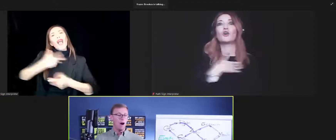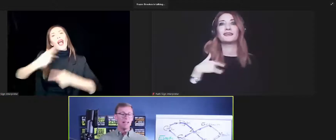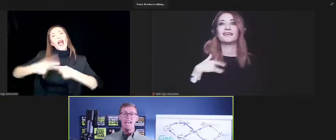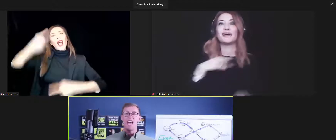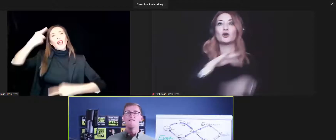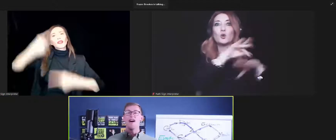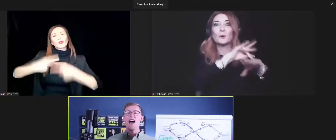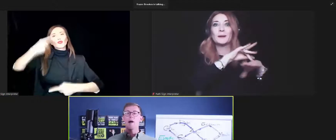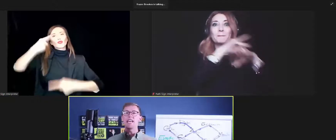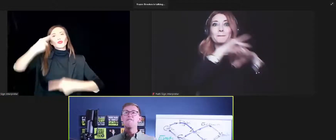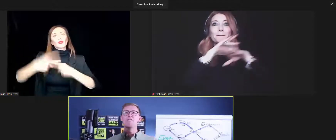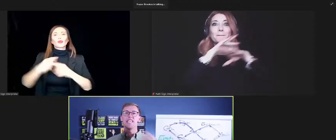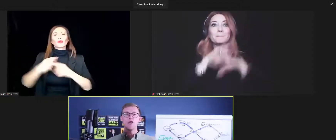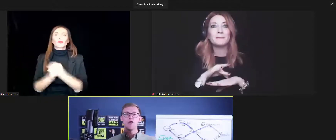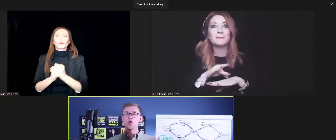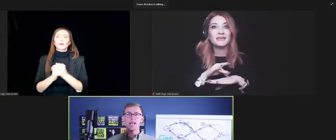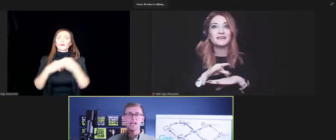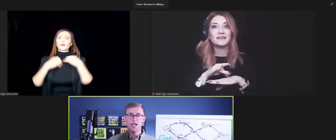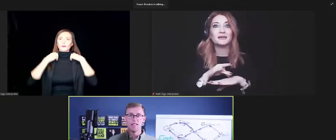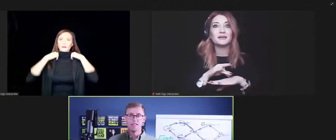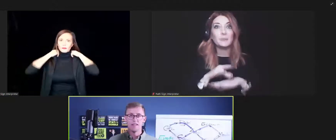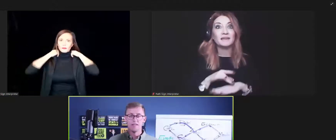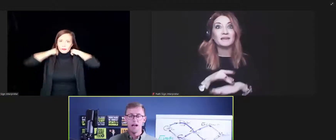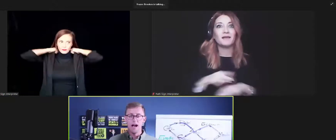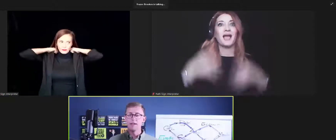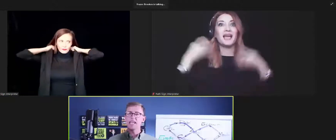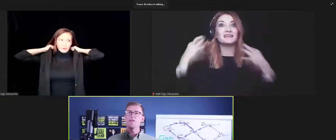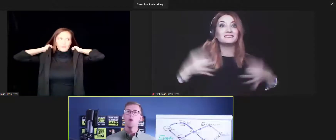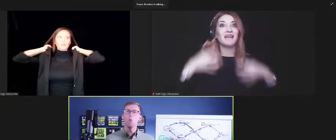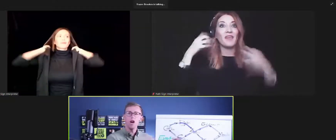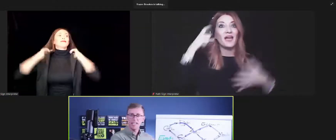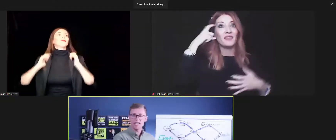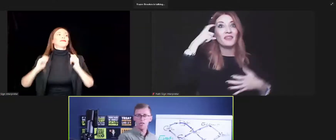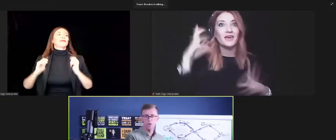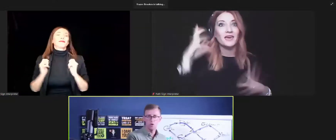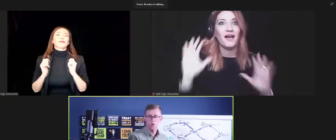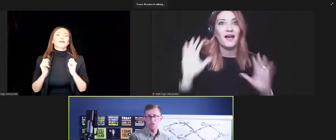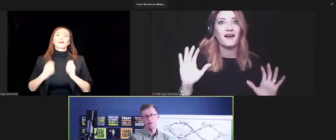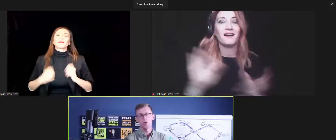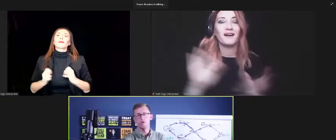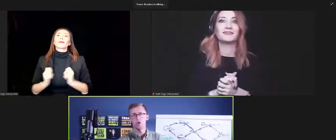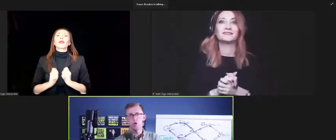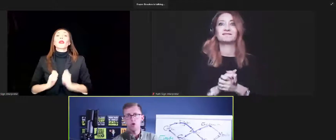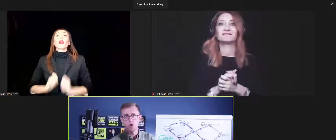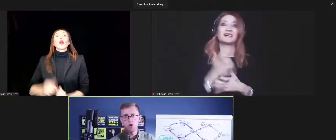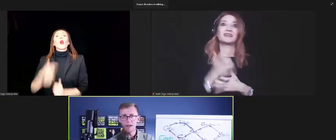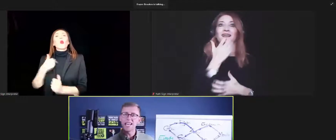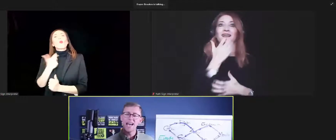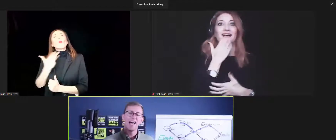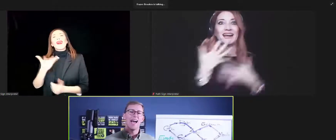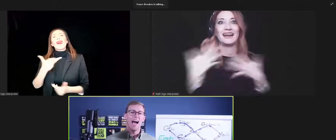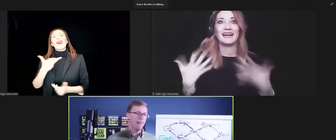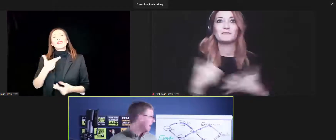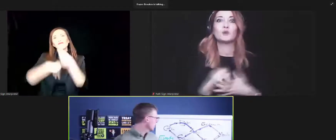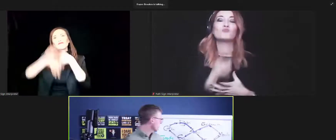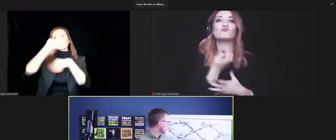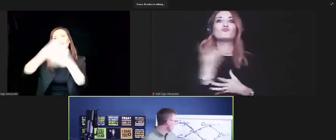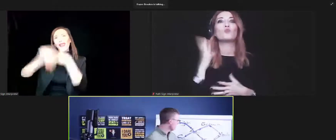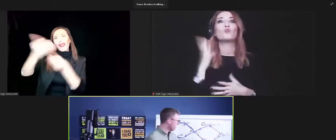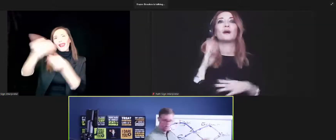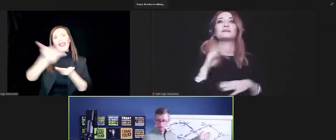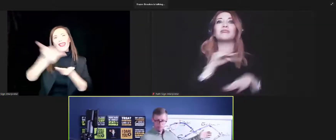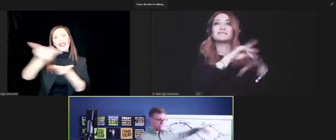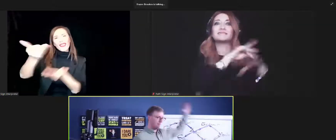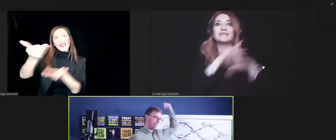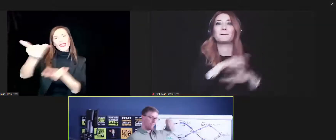How many invitations will I send? I'm going to give you the wording to use for those of you who use social media at the end when we come